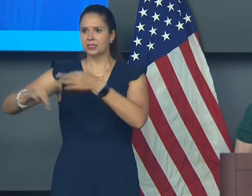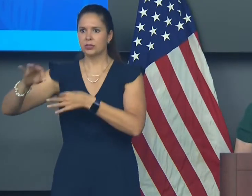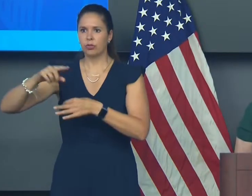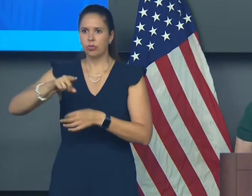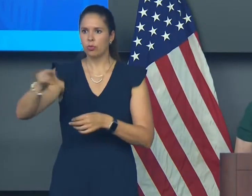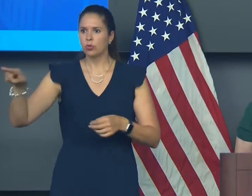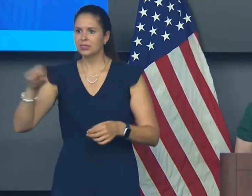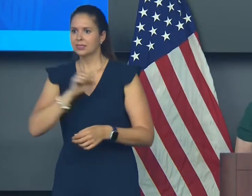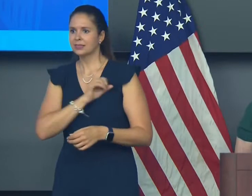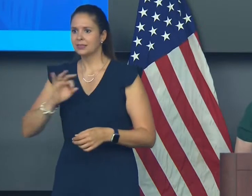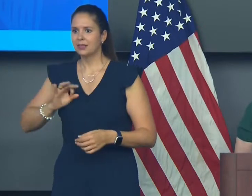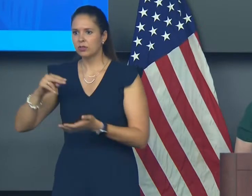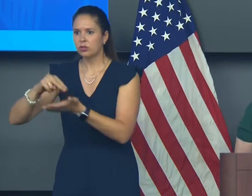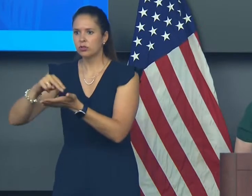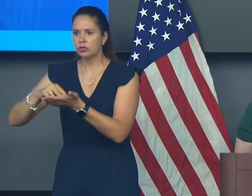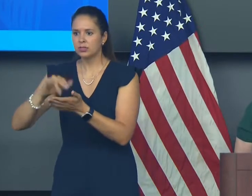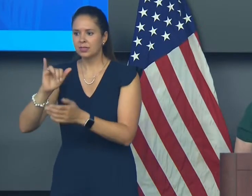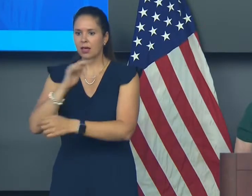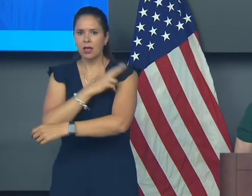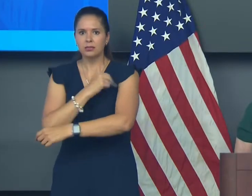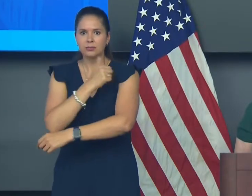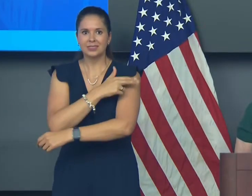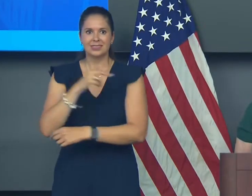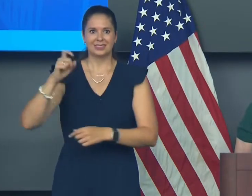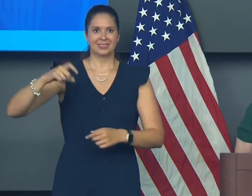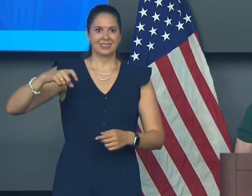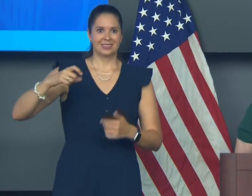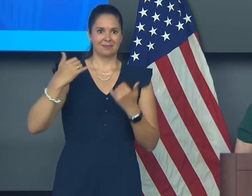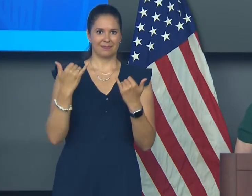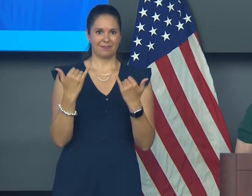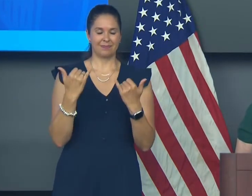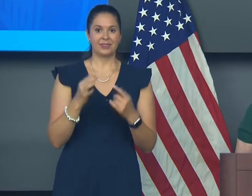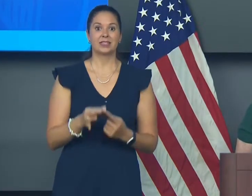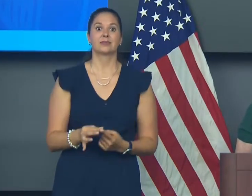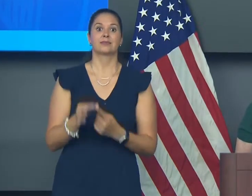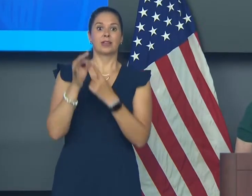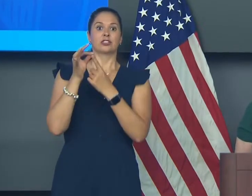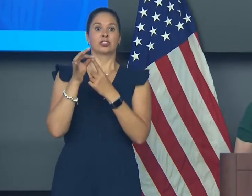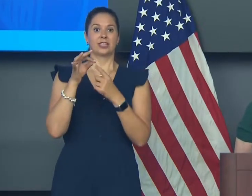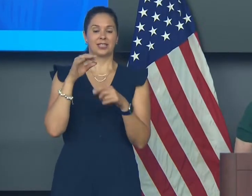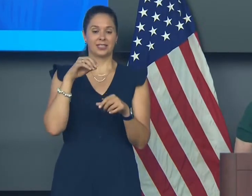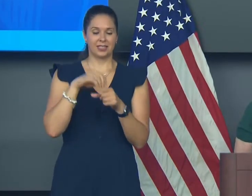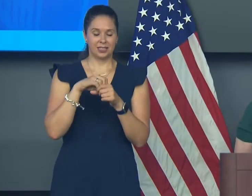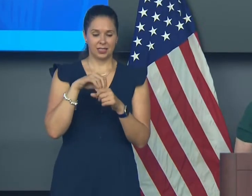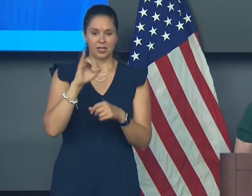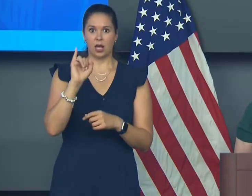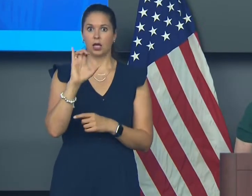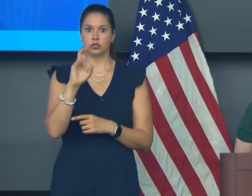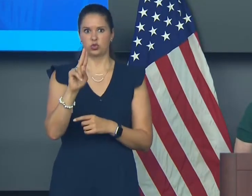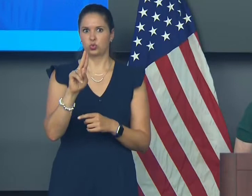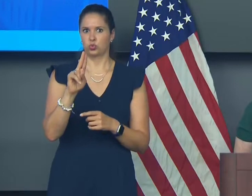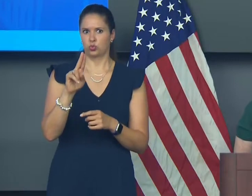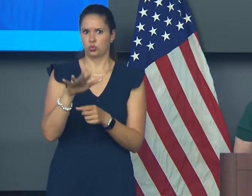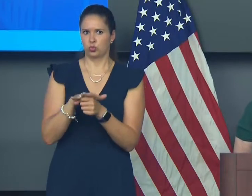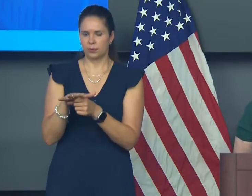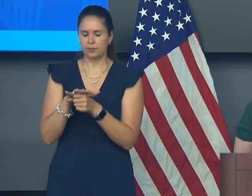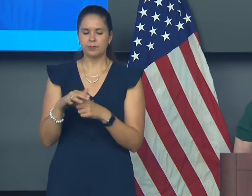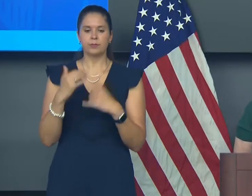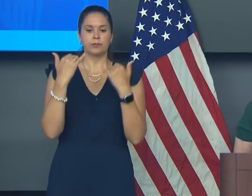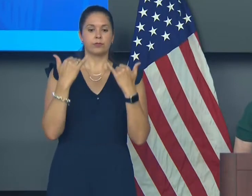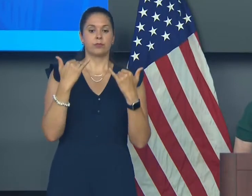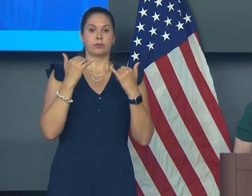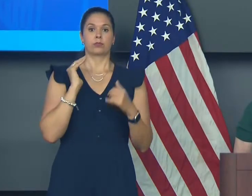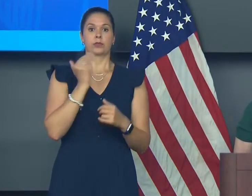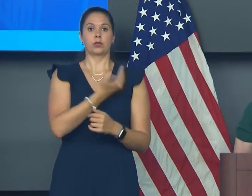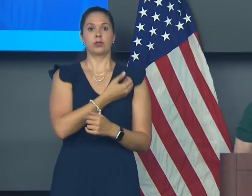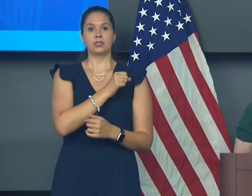staff that the hospitals are desperately needing right now, especially in the ICU area. Currently,